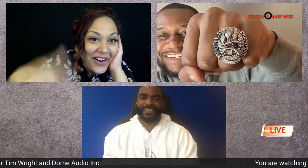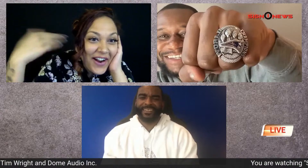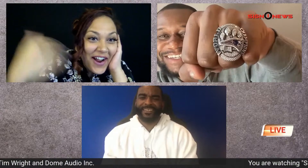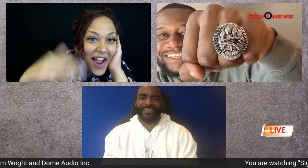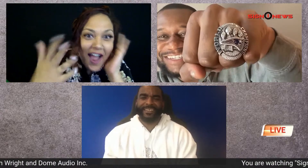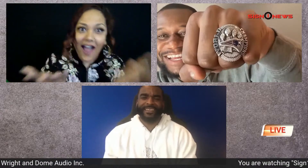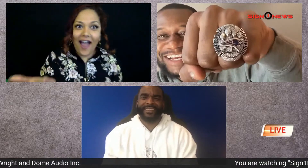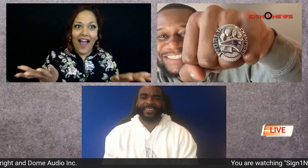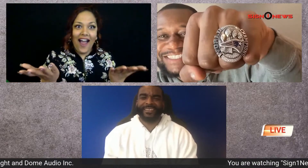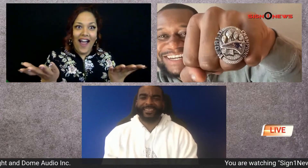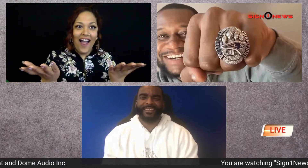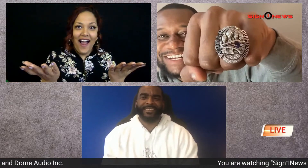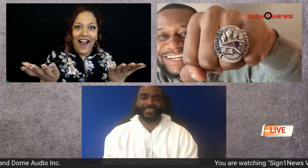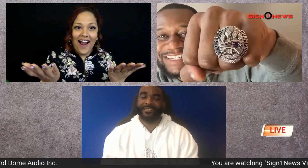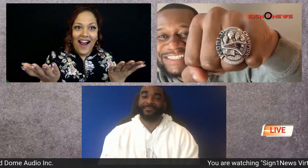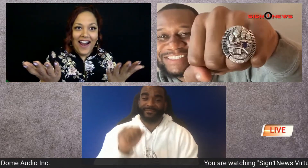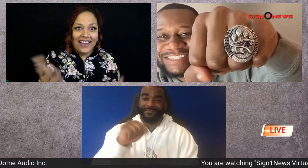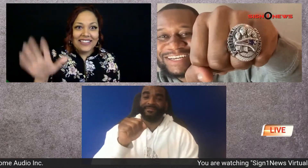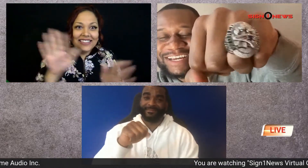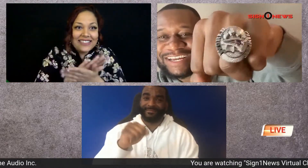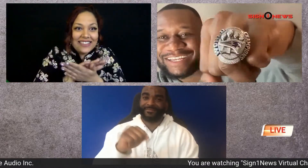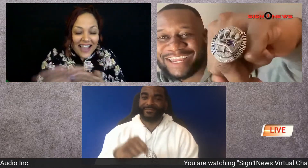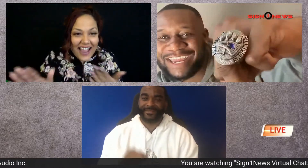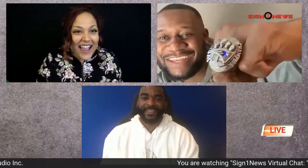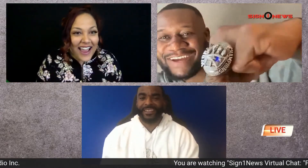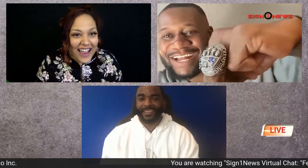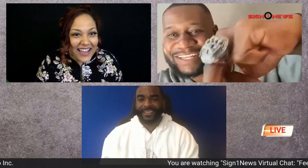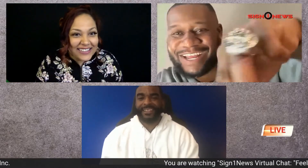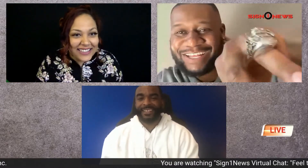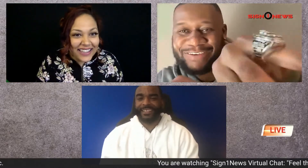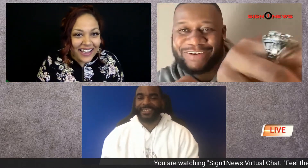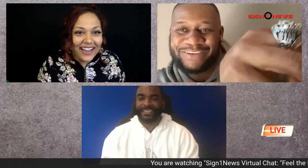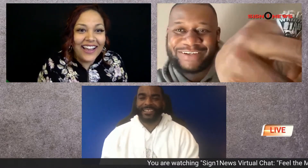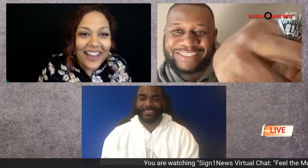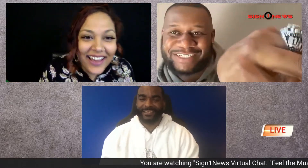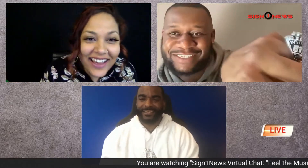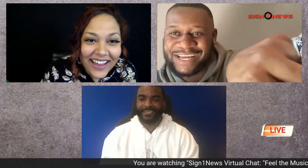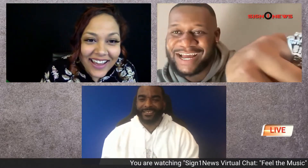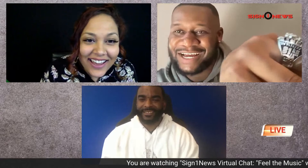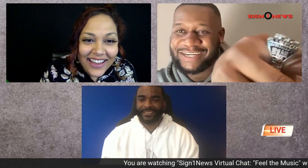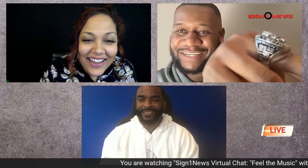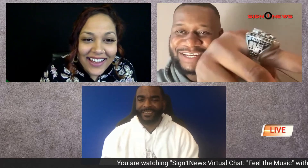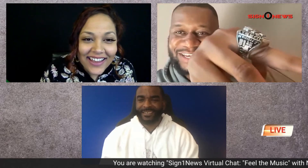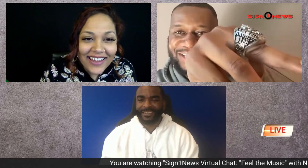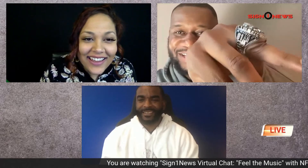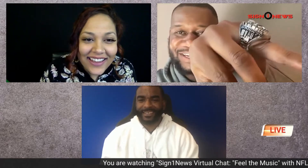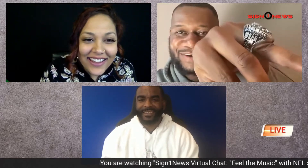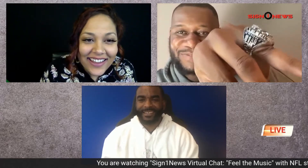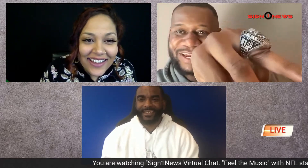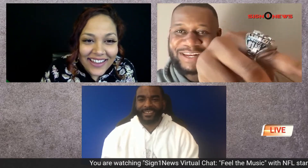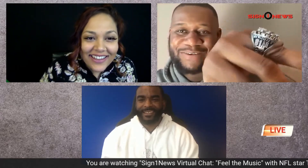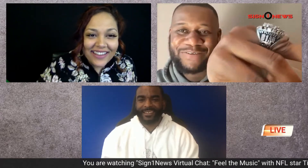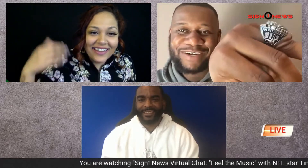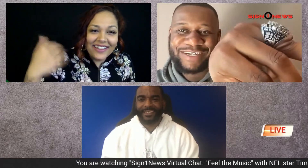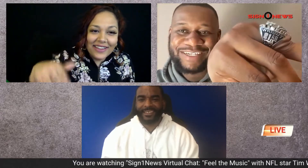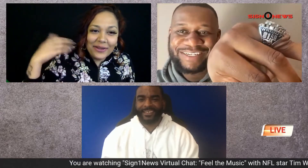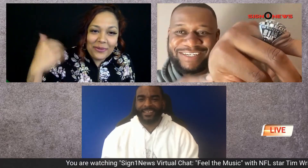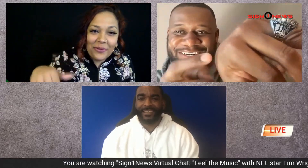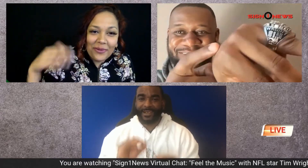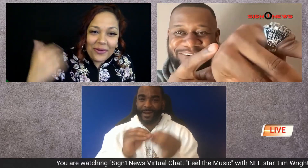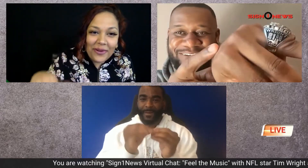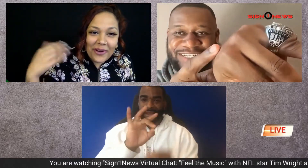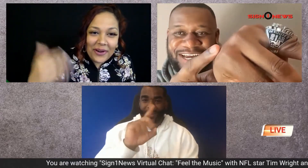that's so big. Yes. That is so huge. Yeah, you got that is nice. Side, number